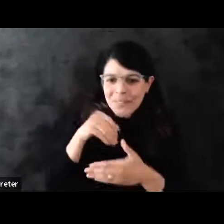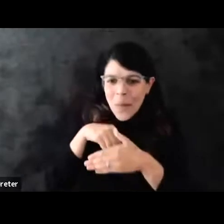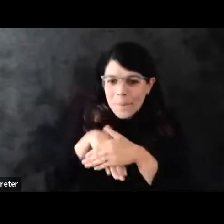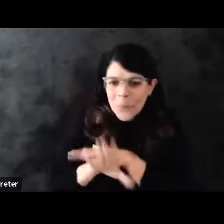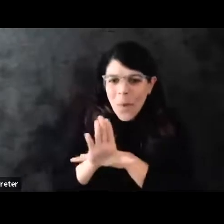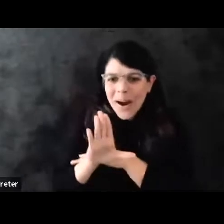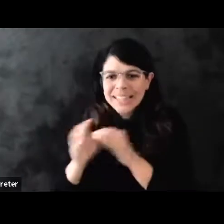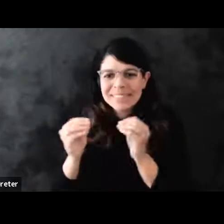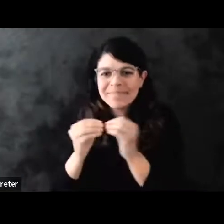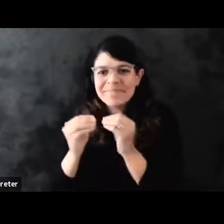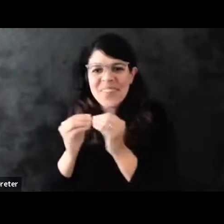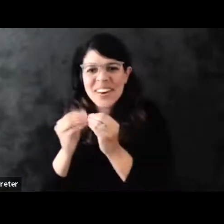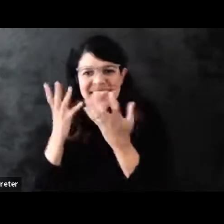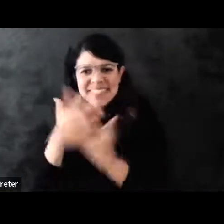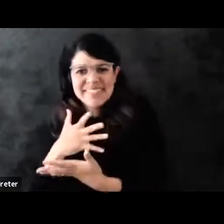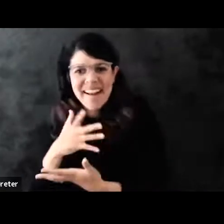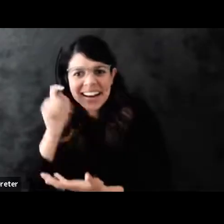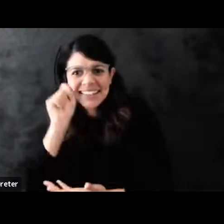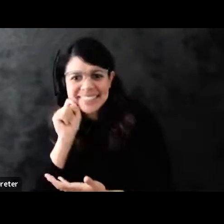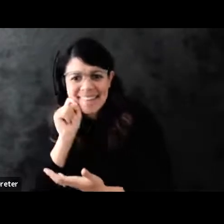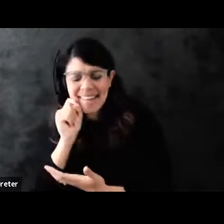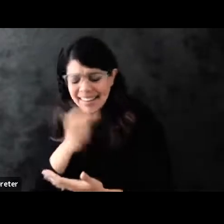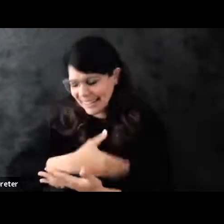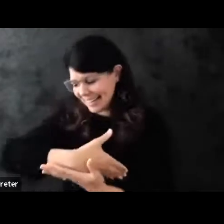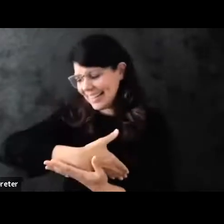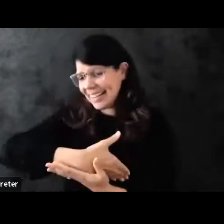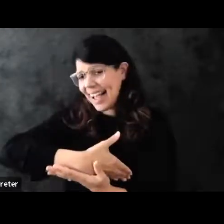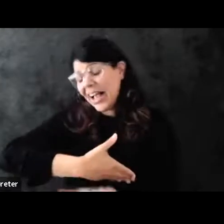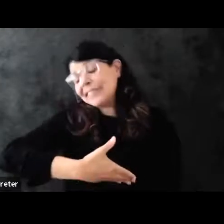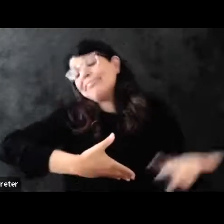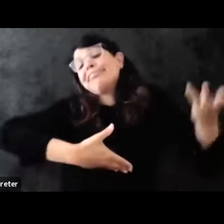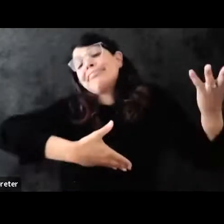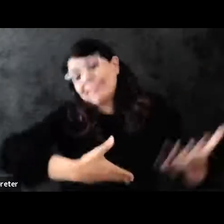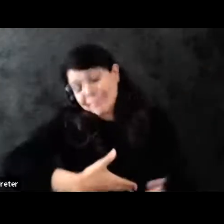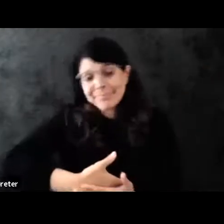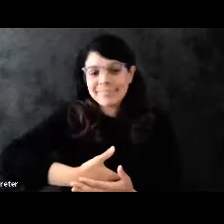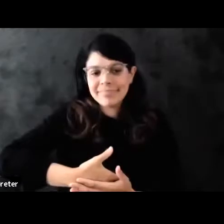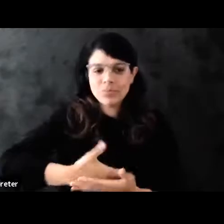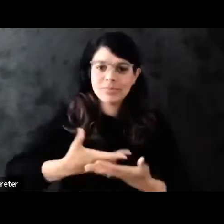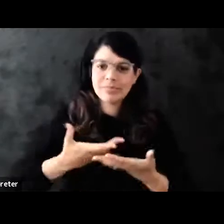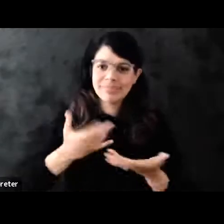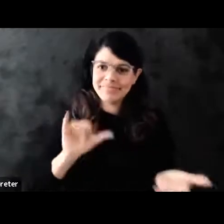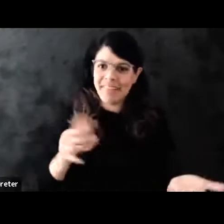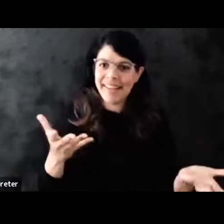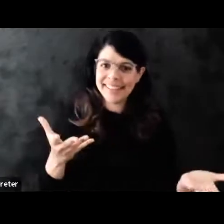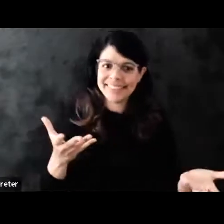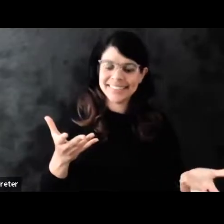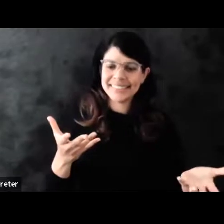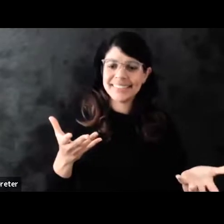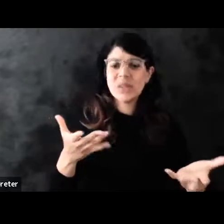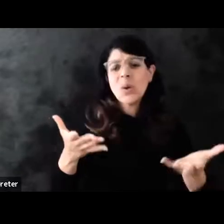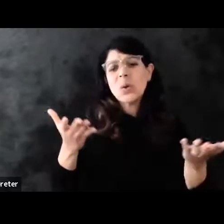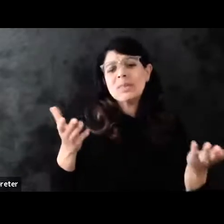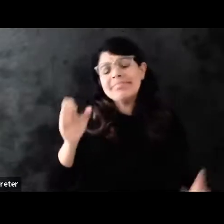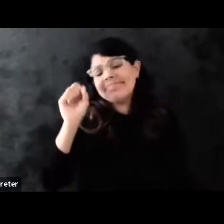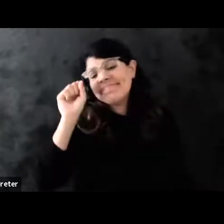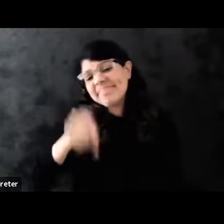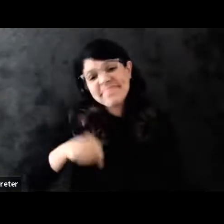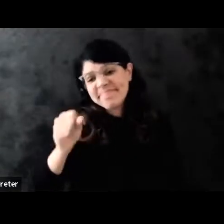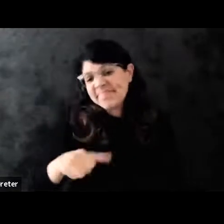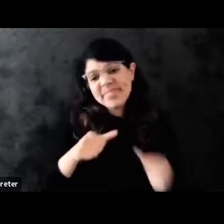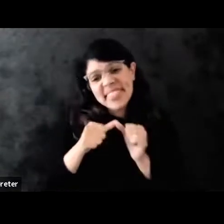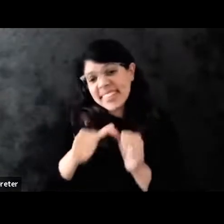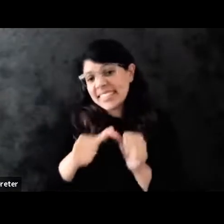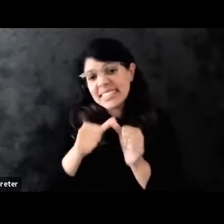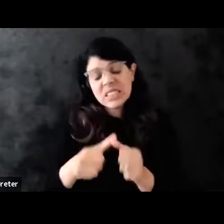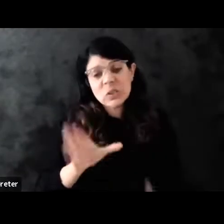mean? No tienen el mismo sentido, you know what I mean? So yeah, it continues. It has to do with the colonized mind, and it creates a problem